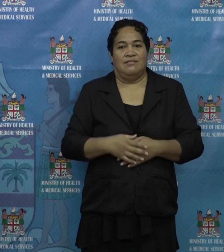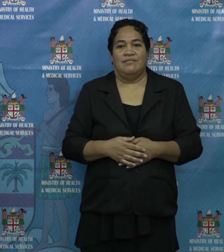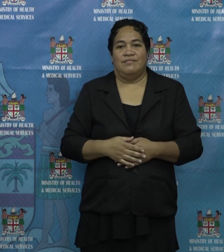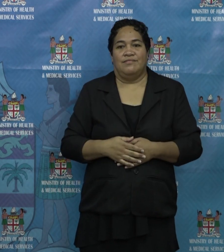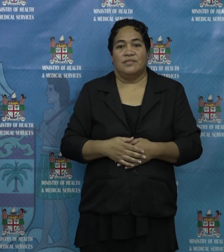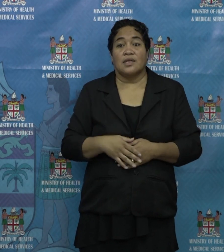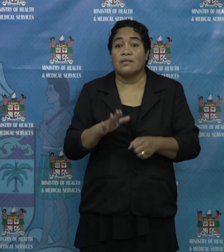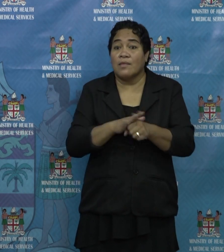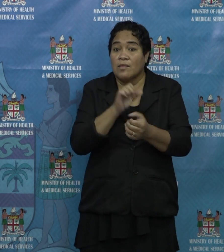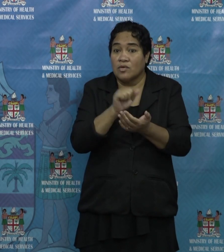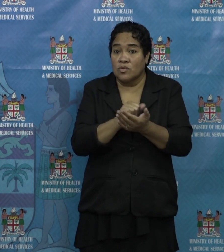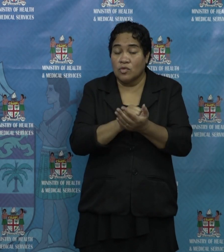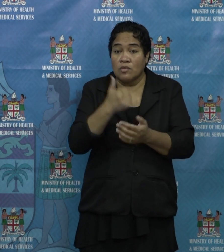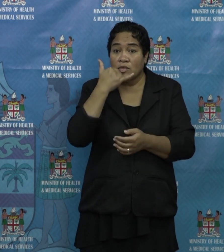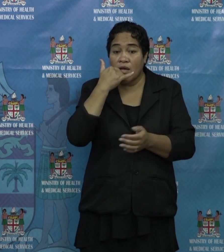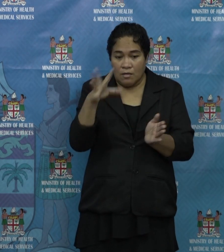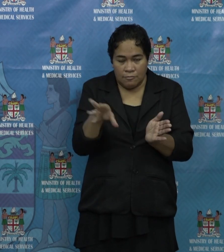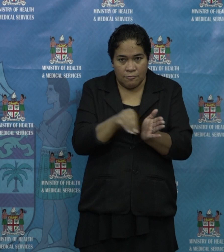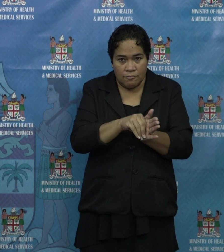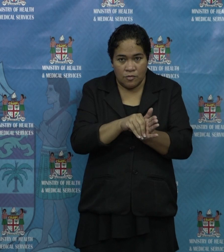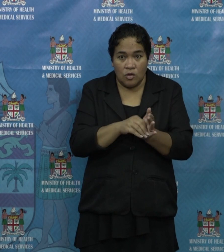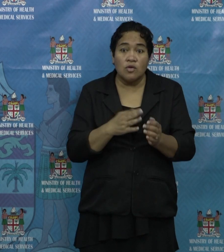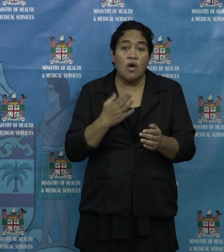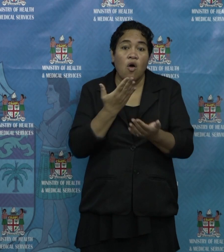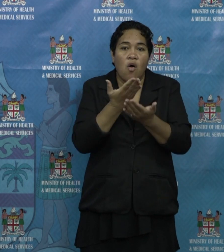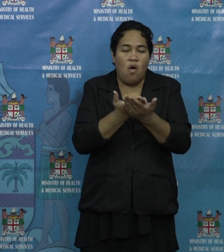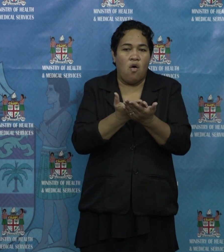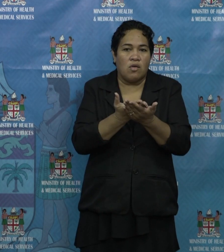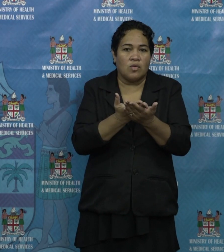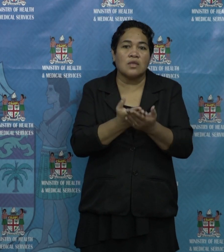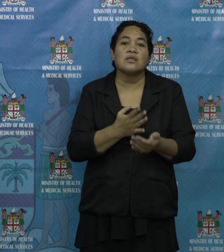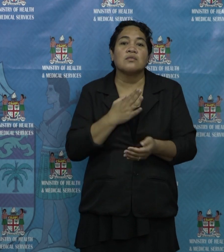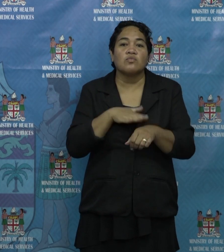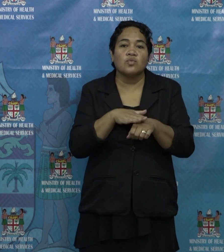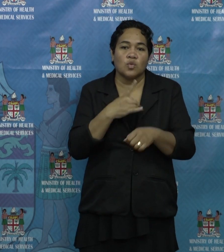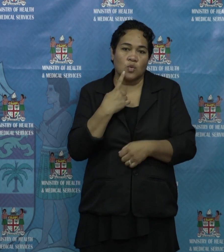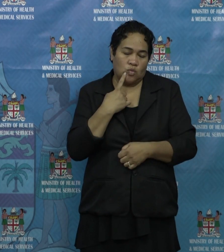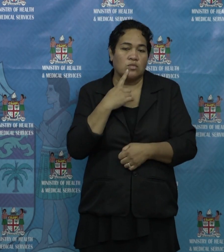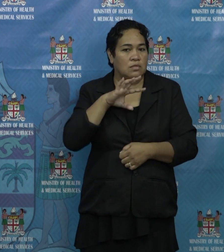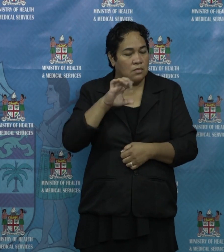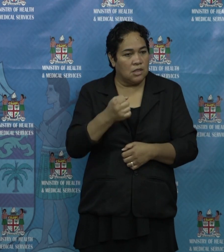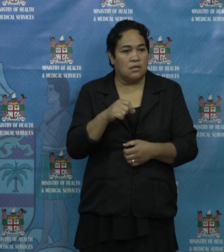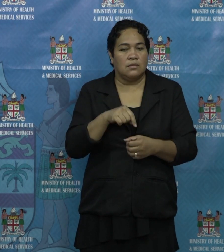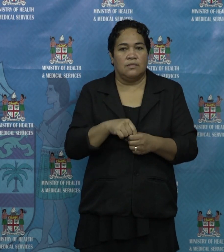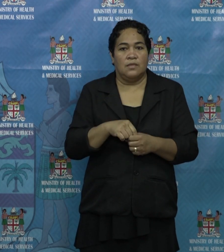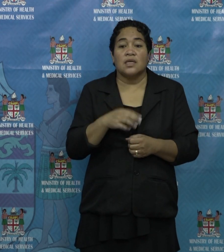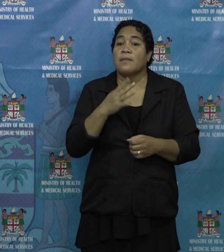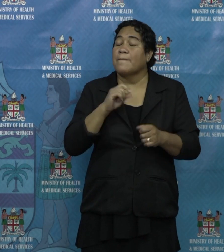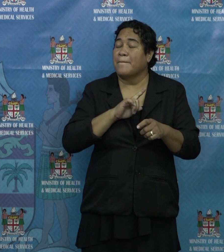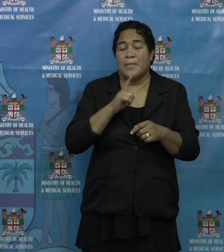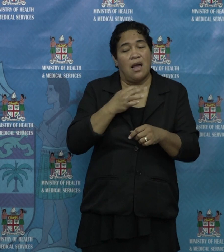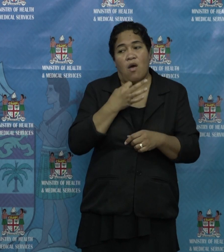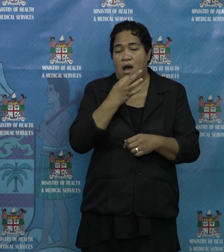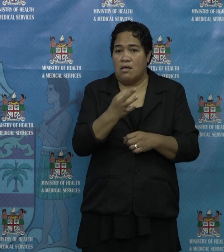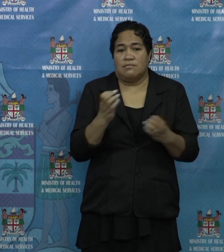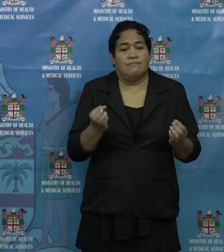the Care Fiji app installed with Bluetooth turned on. For most part, you should be at home as well. Stay home.